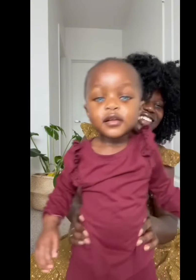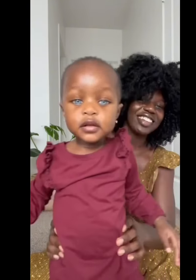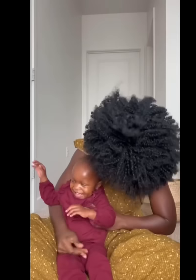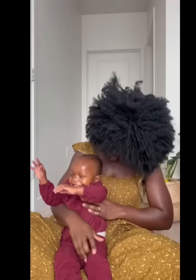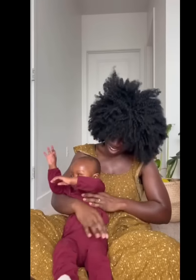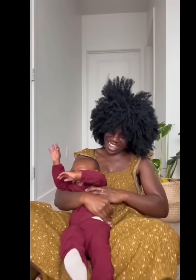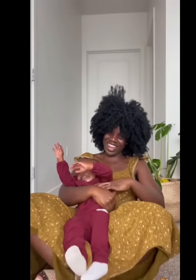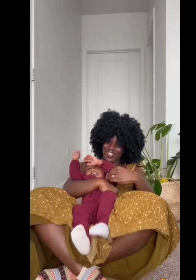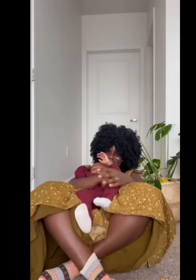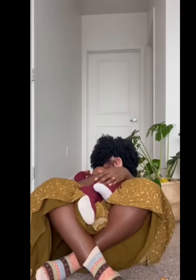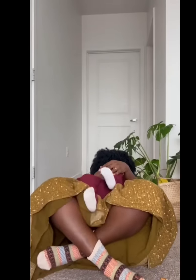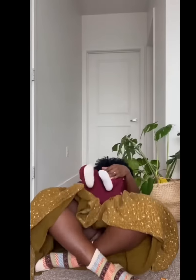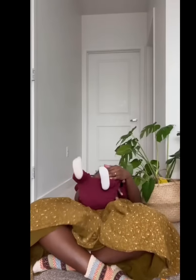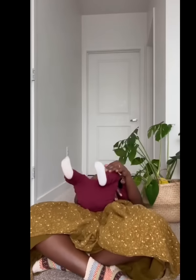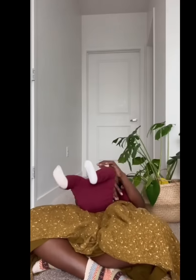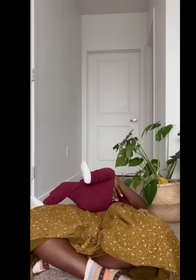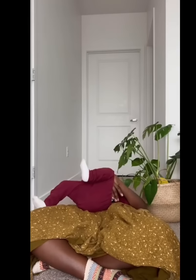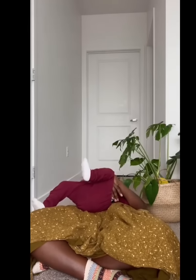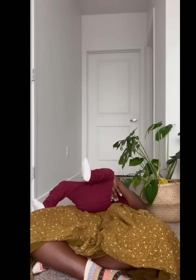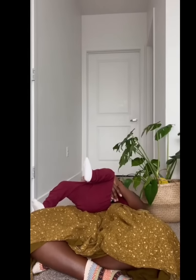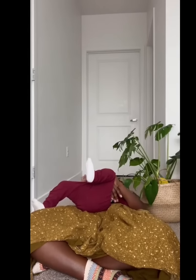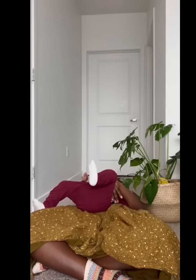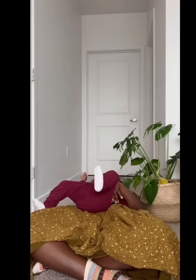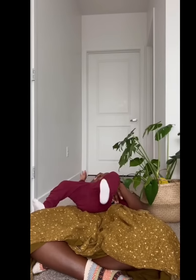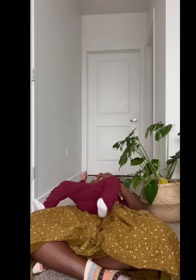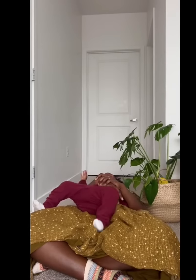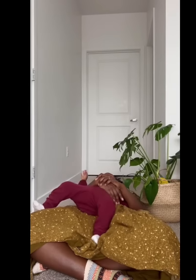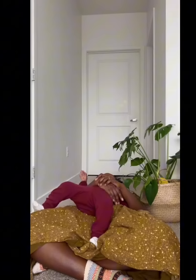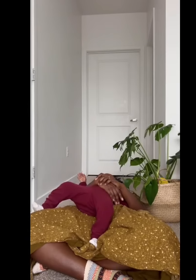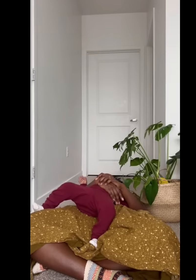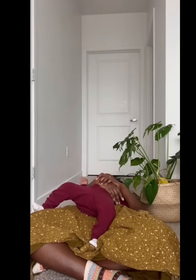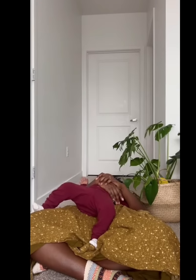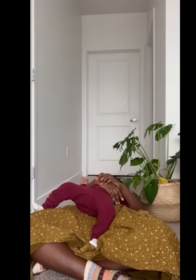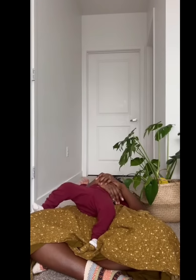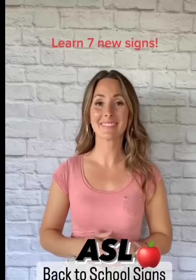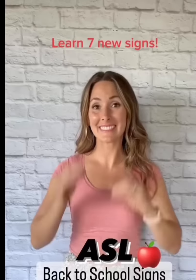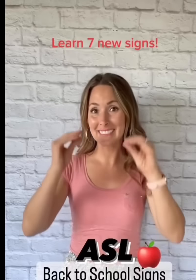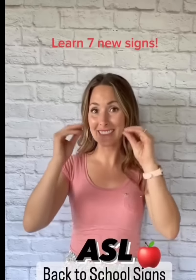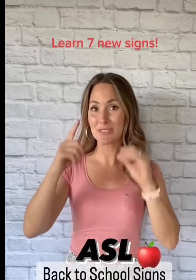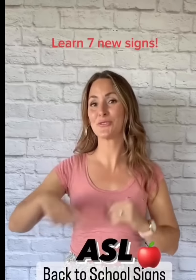i want my baby i want my baby wie could go